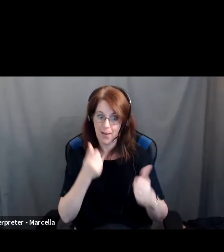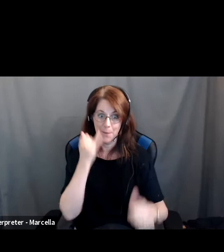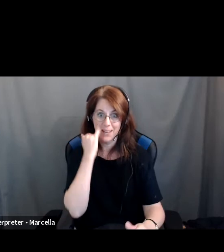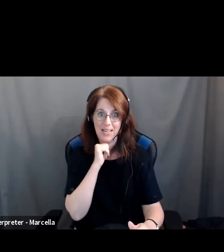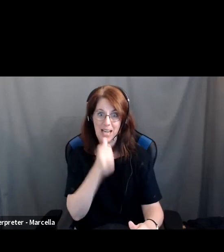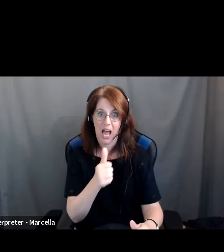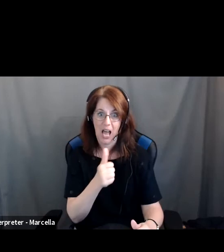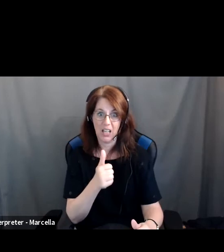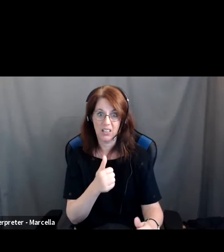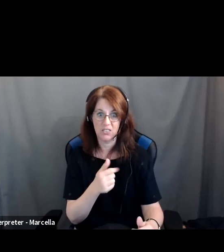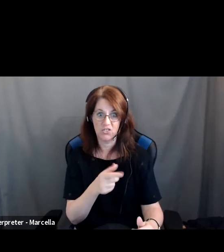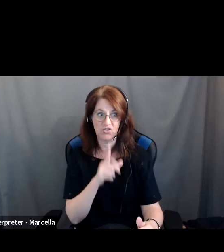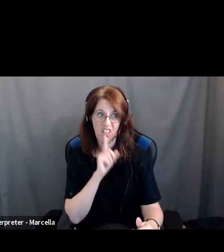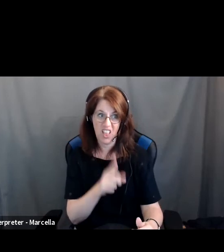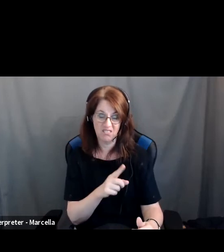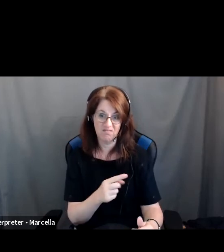doubly screwed, to be blunt.